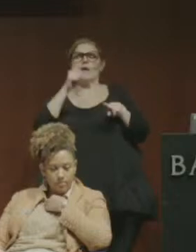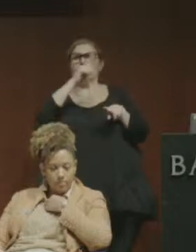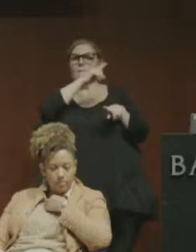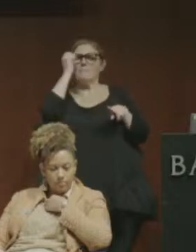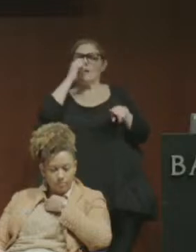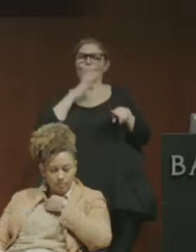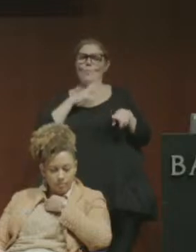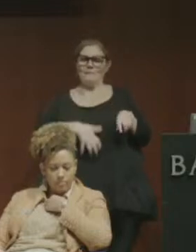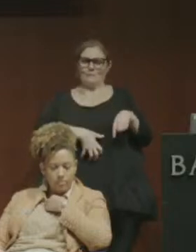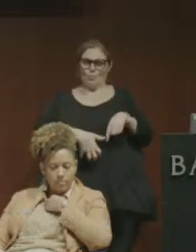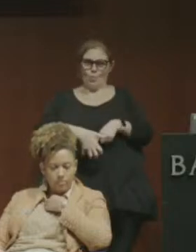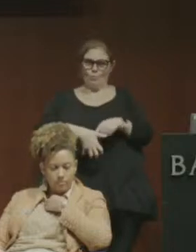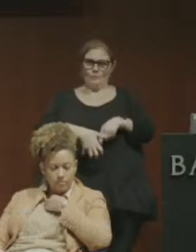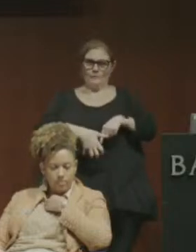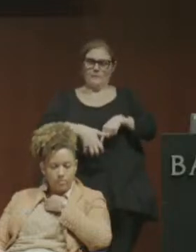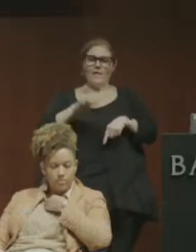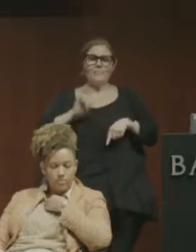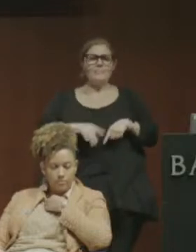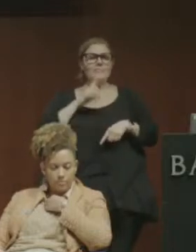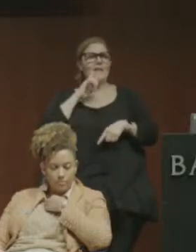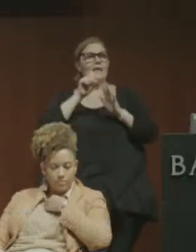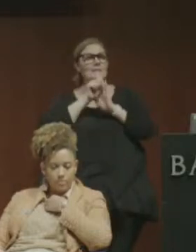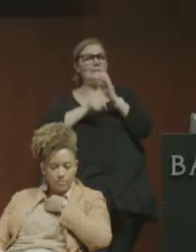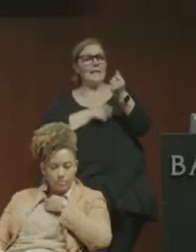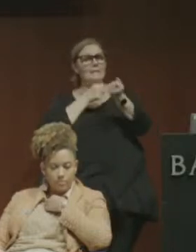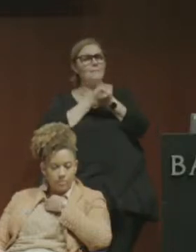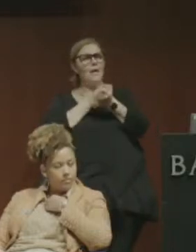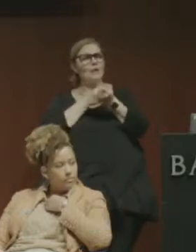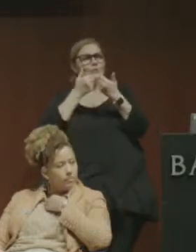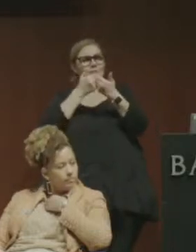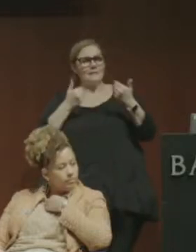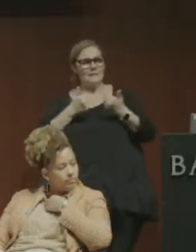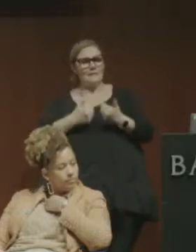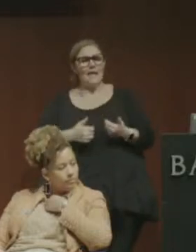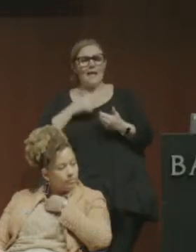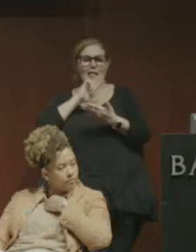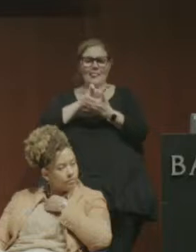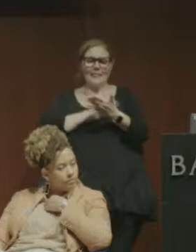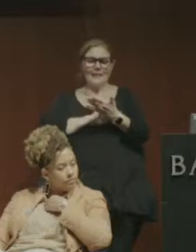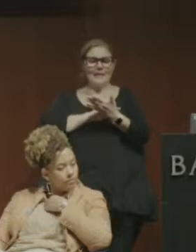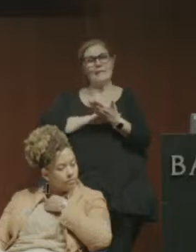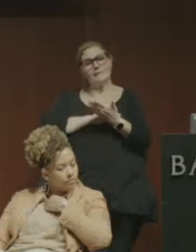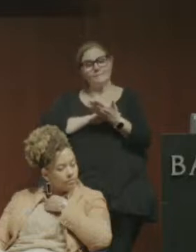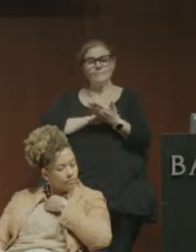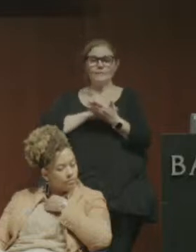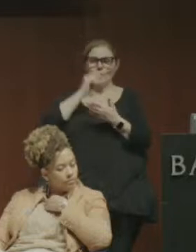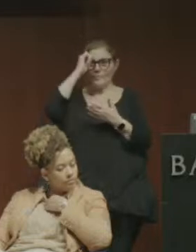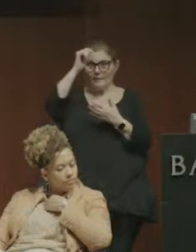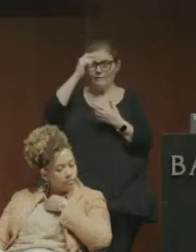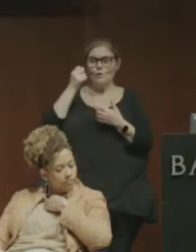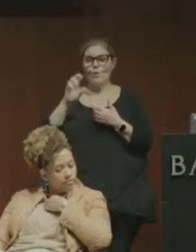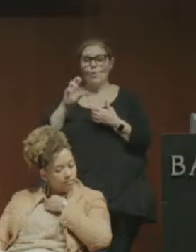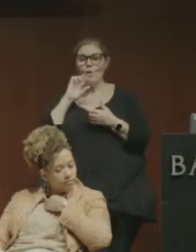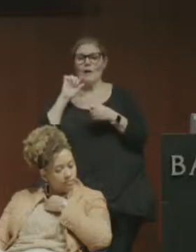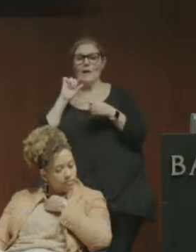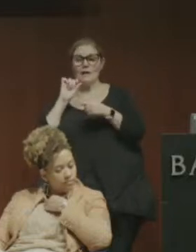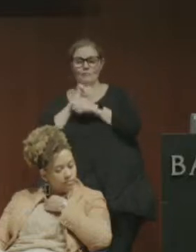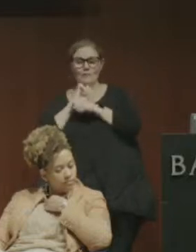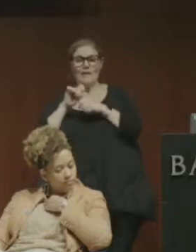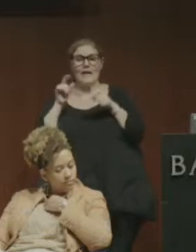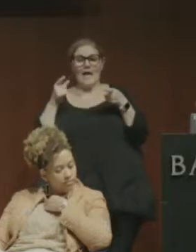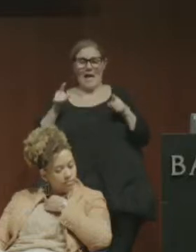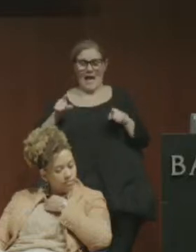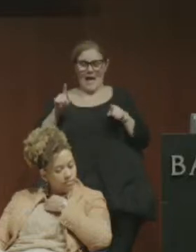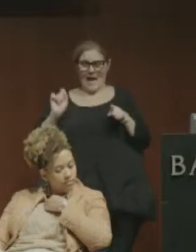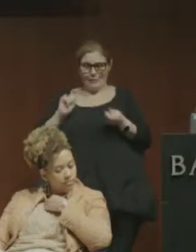wombs, so that state-sponsored emancipation, legally either in theory or in letter, had